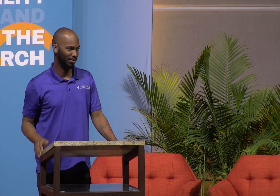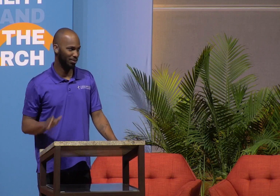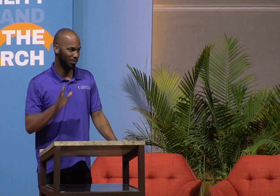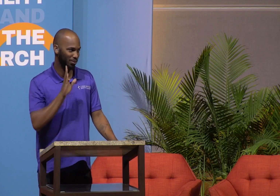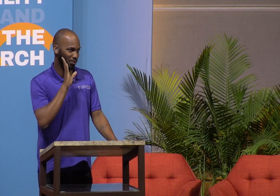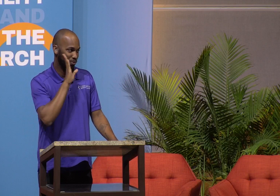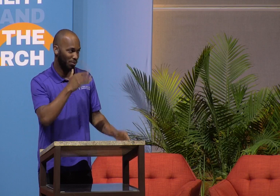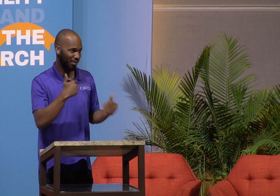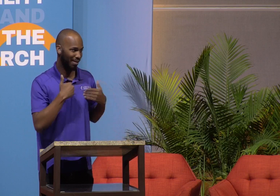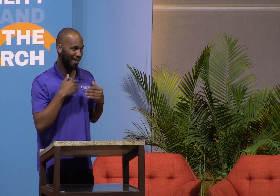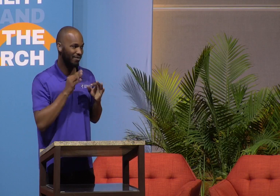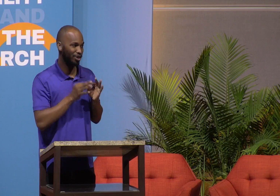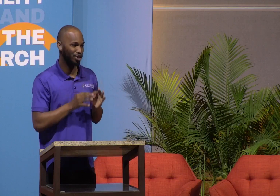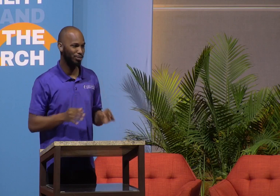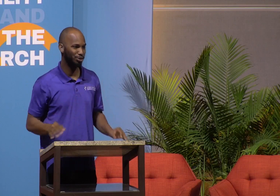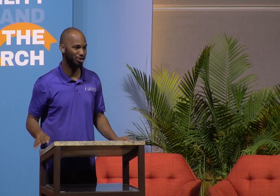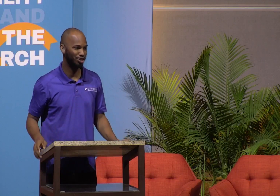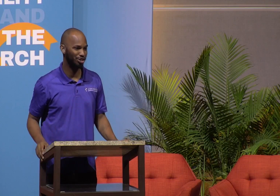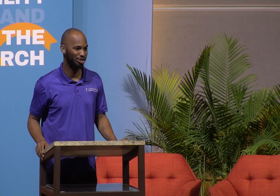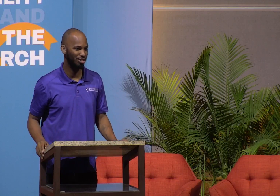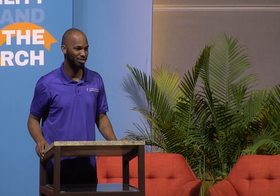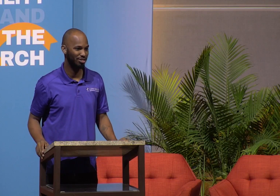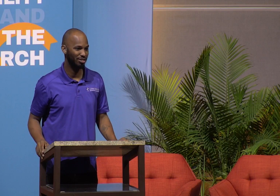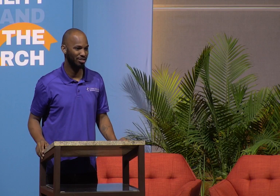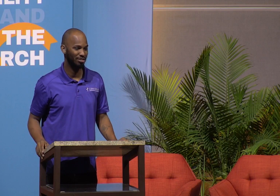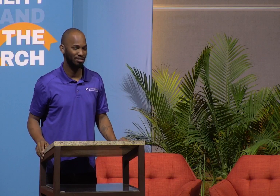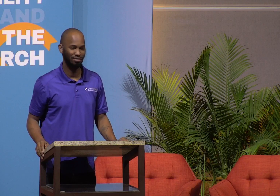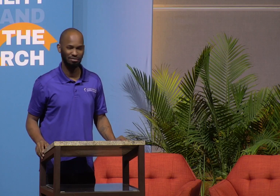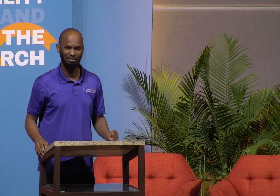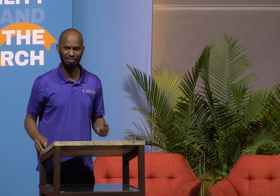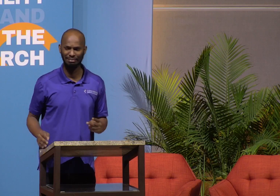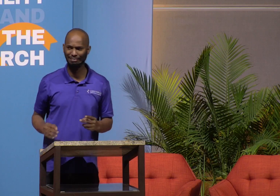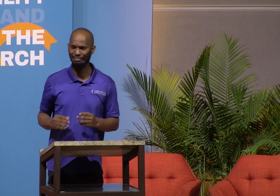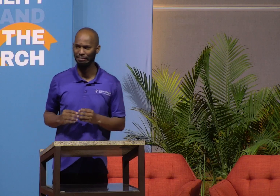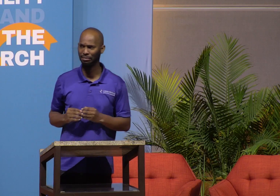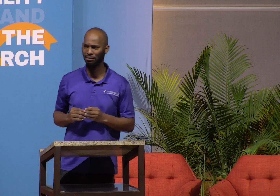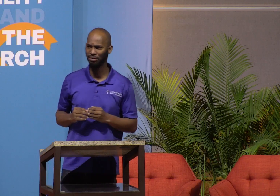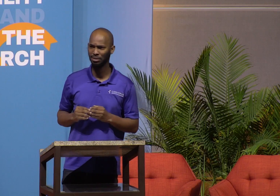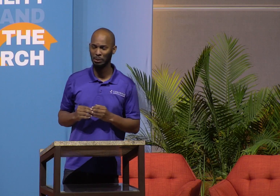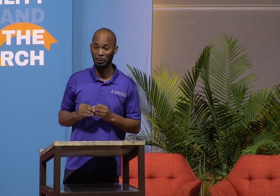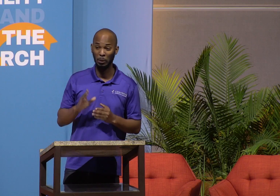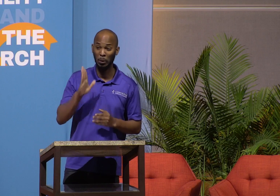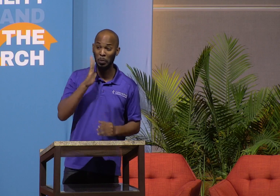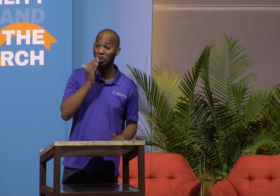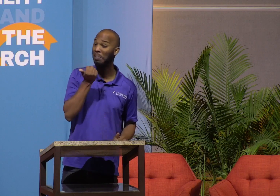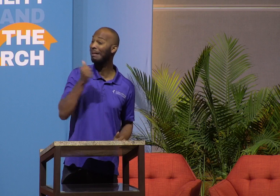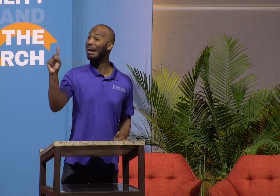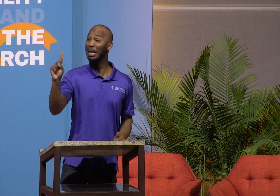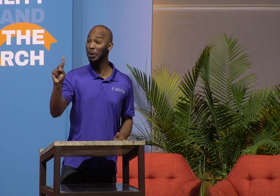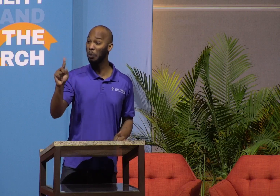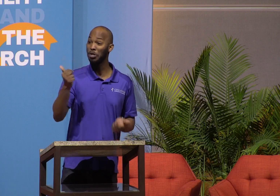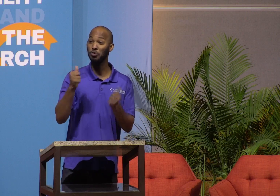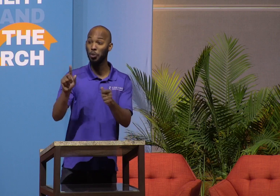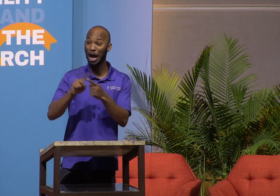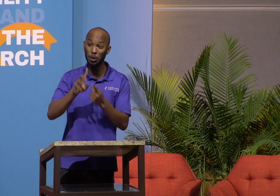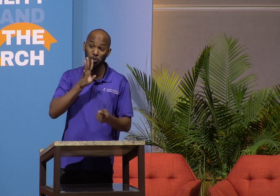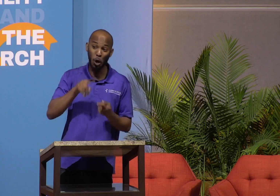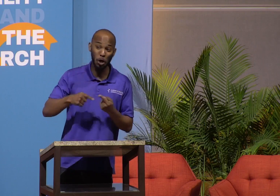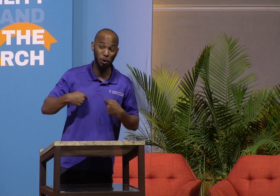what that thought is going to be like. They have to now take that first impression and add to it and say, is anyone going to actually